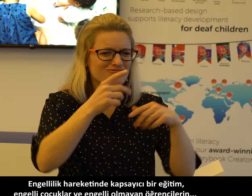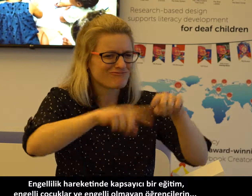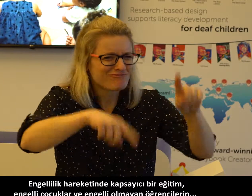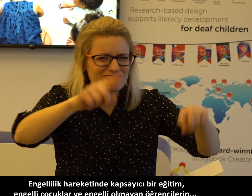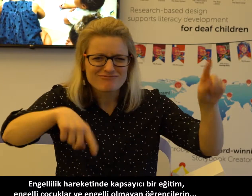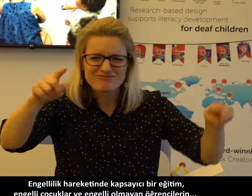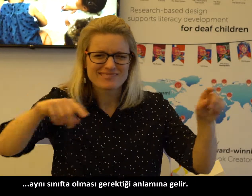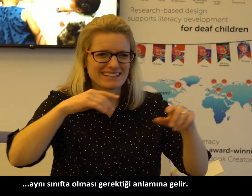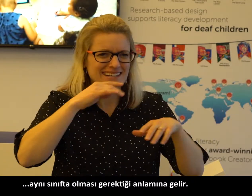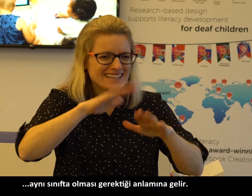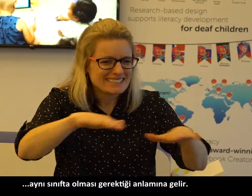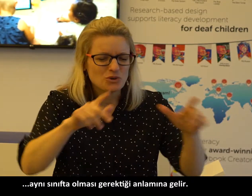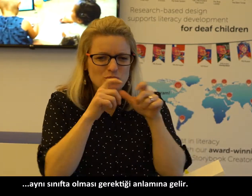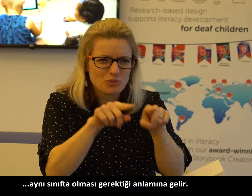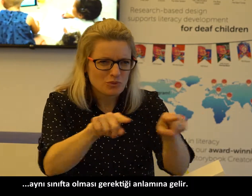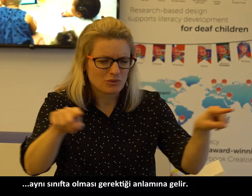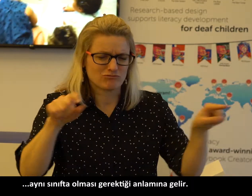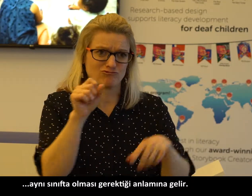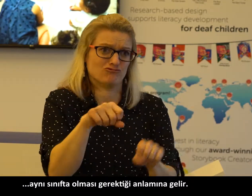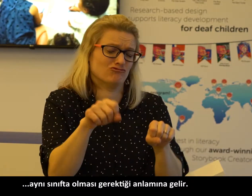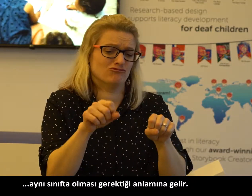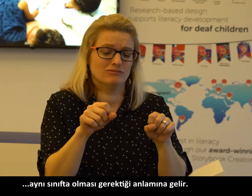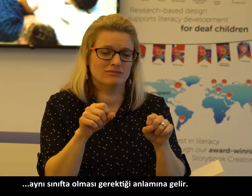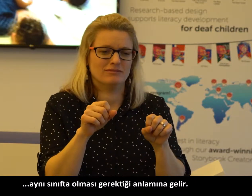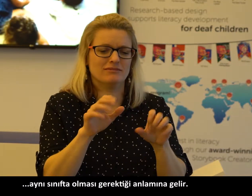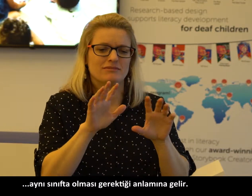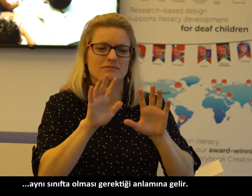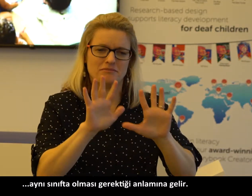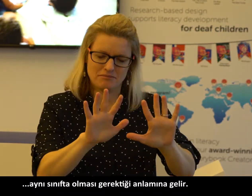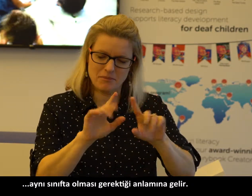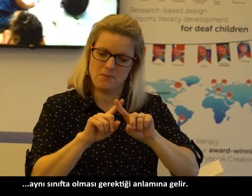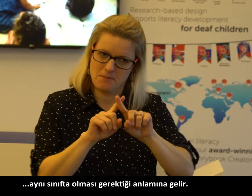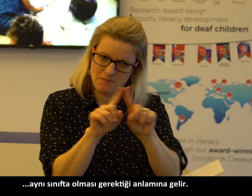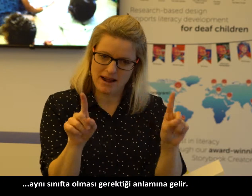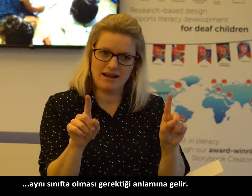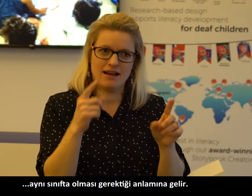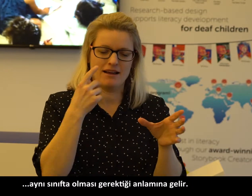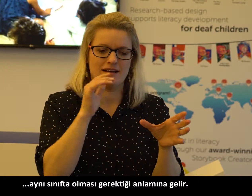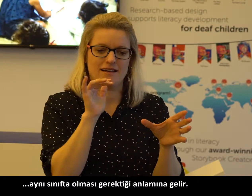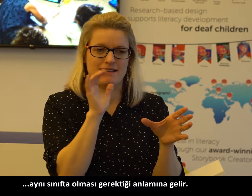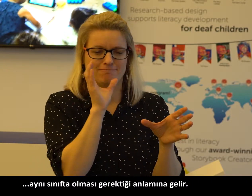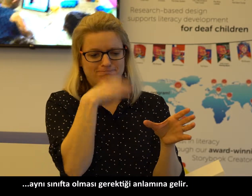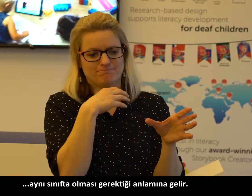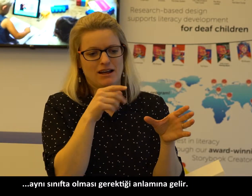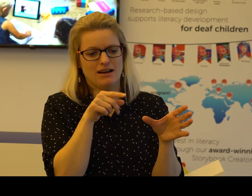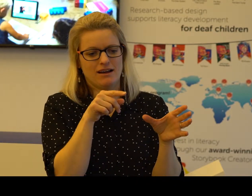be in the same classroom, even if there are disabled children. They should be in the classroom with children without disabilities.